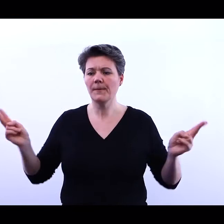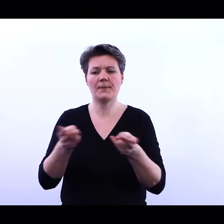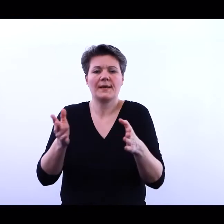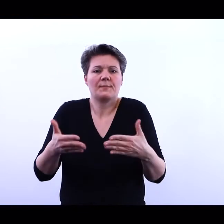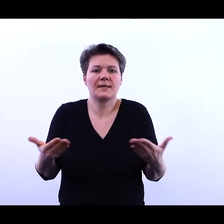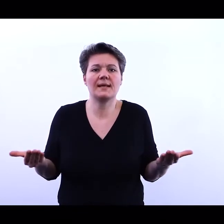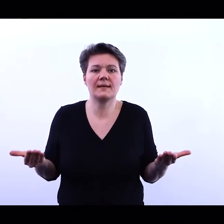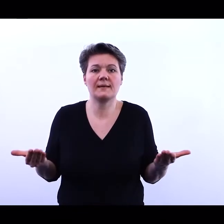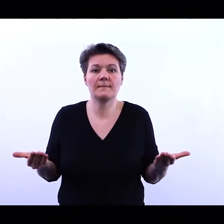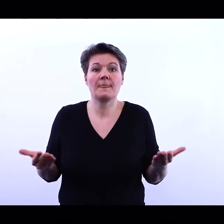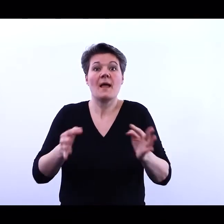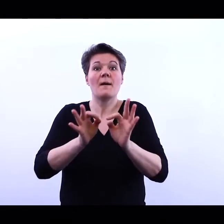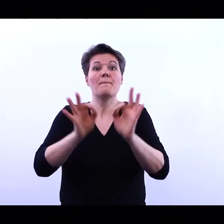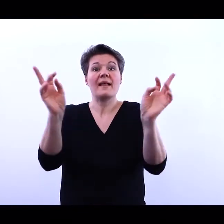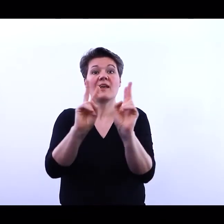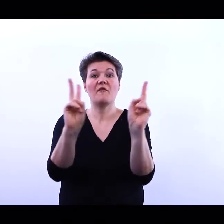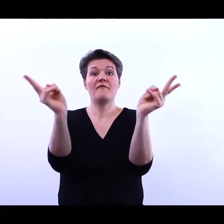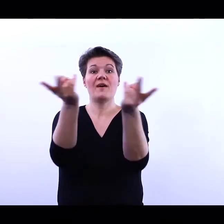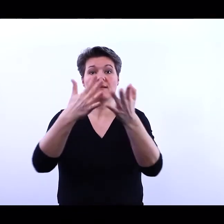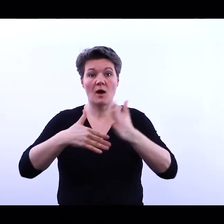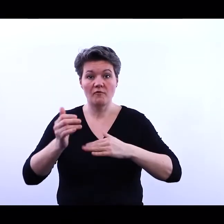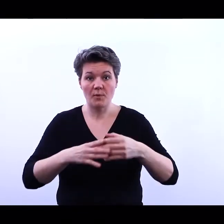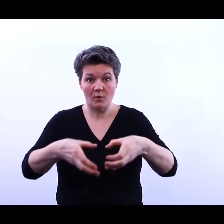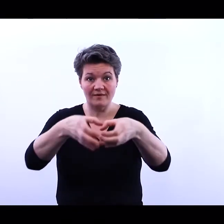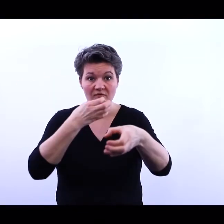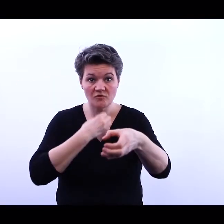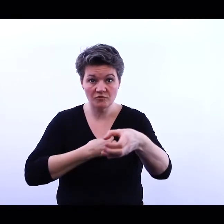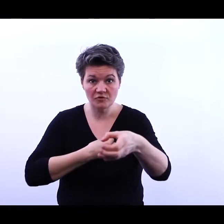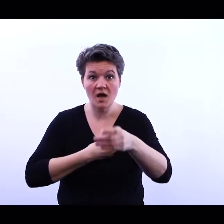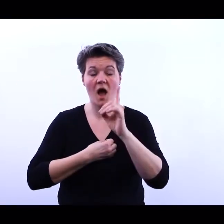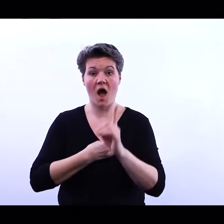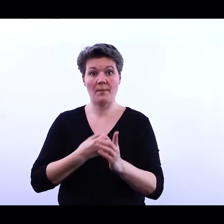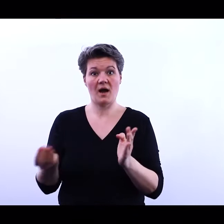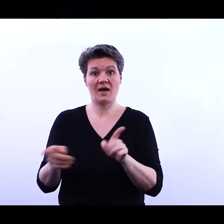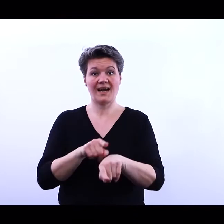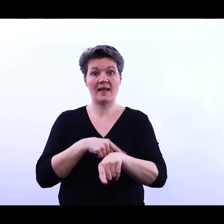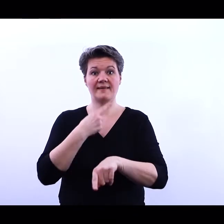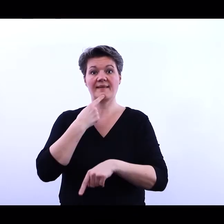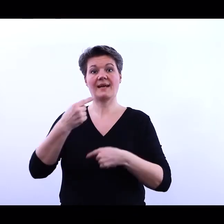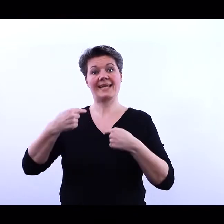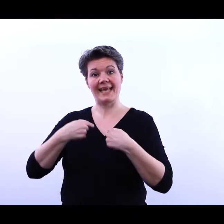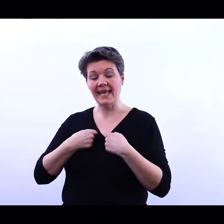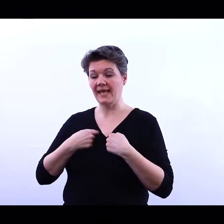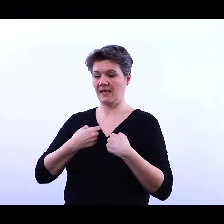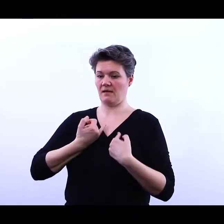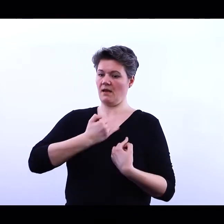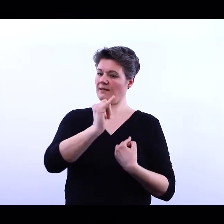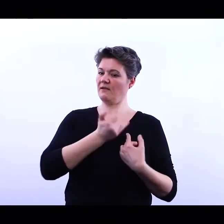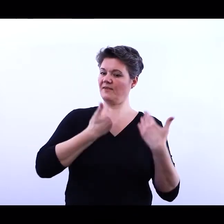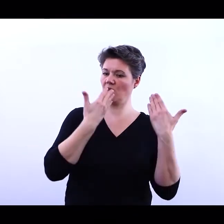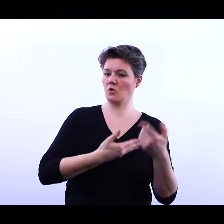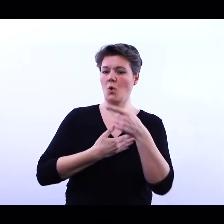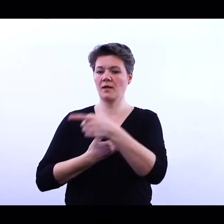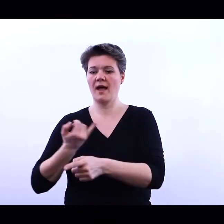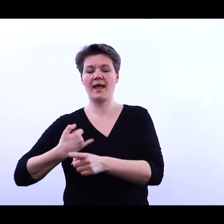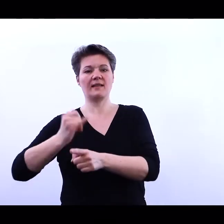world will be built through our work by limiting what and how people can identify or what the